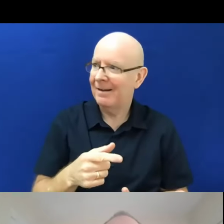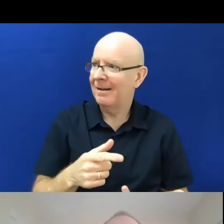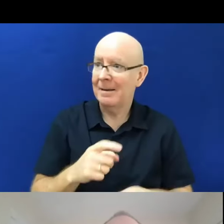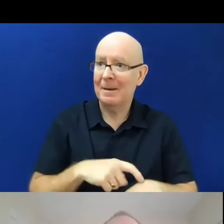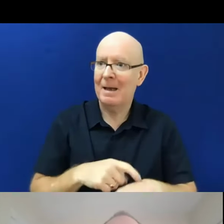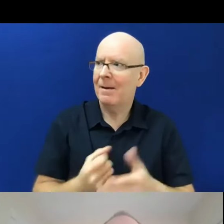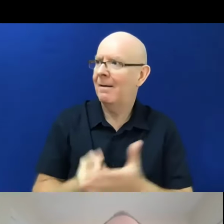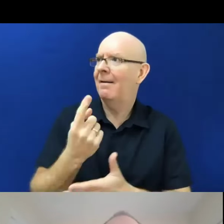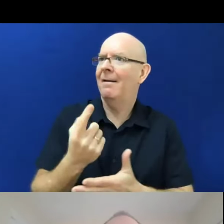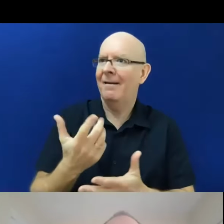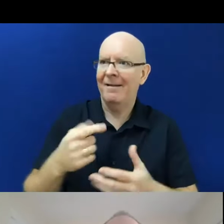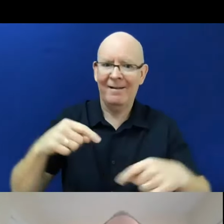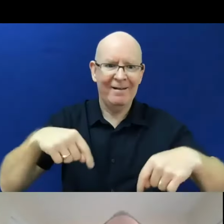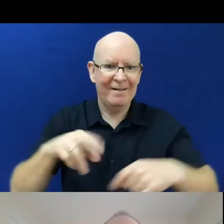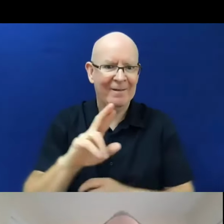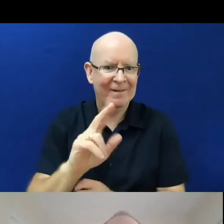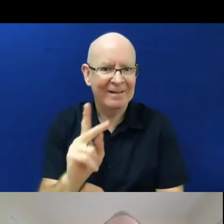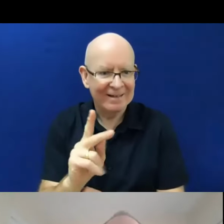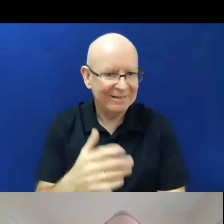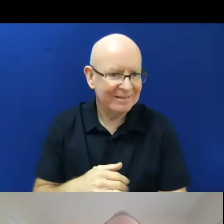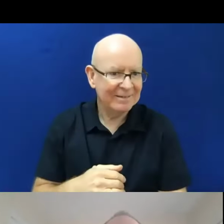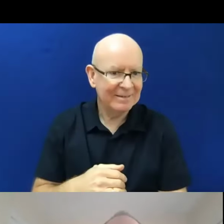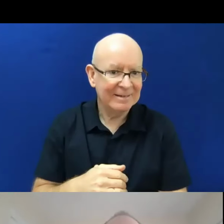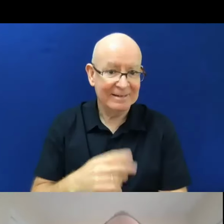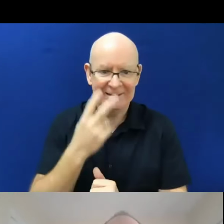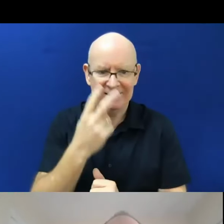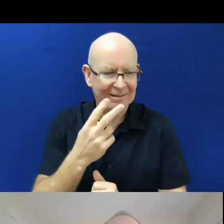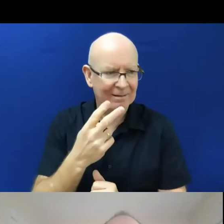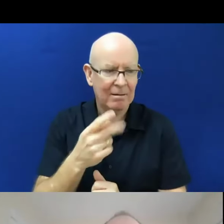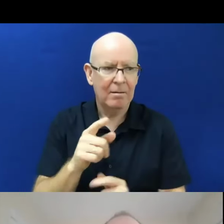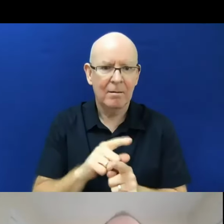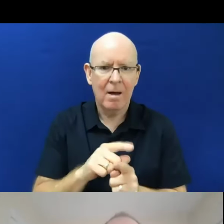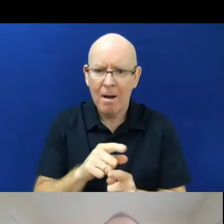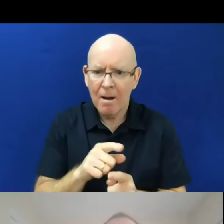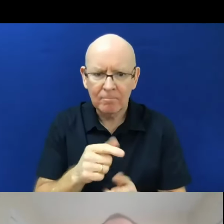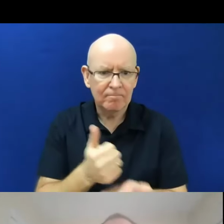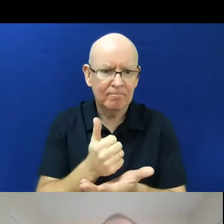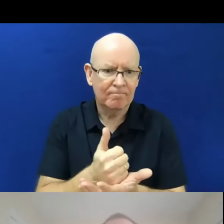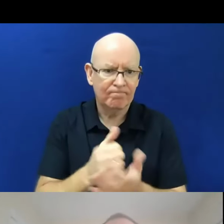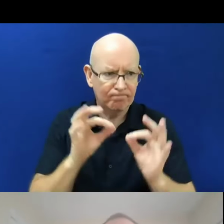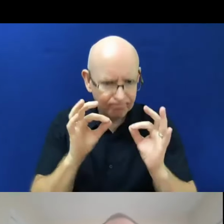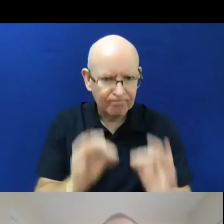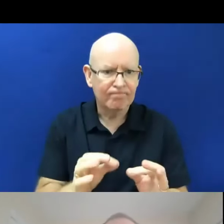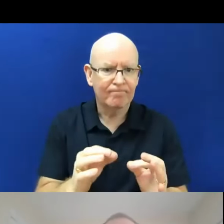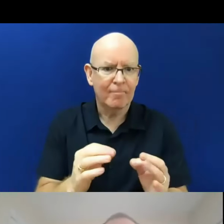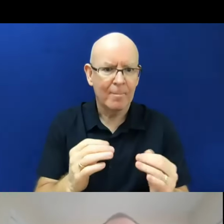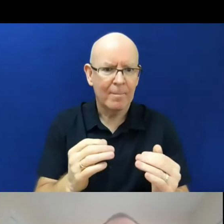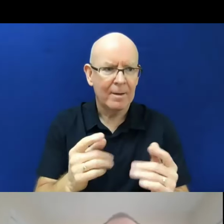and comprehensive disability policy framework. So let me walk you through this.